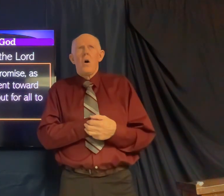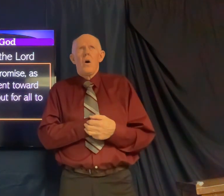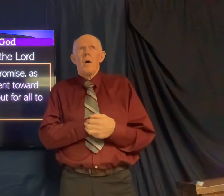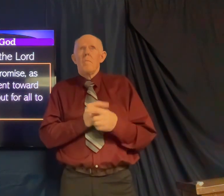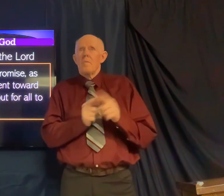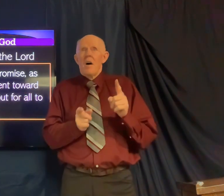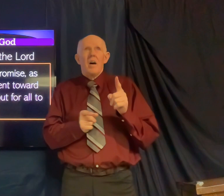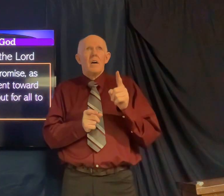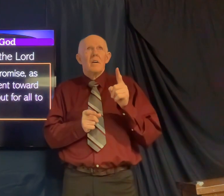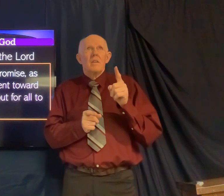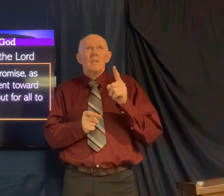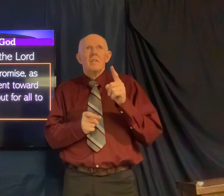it takes too long.